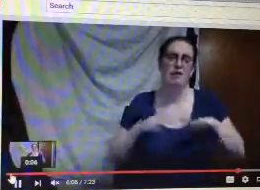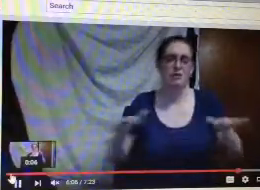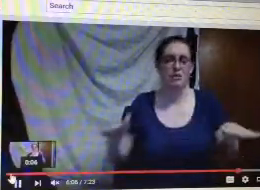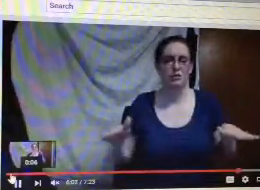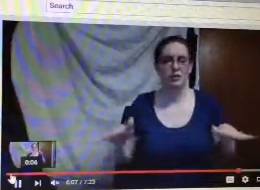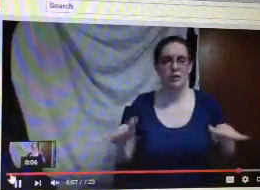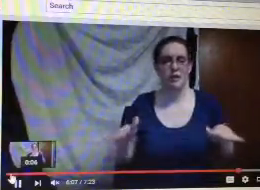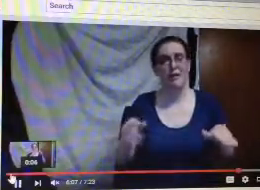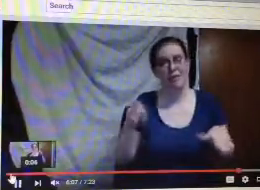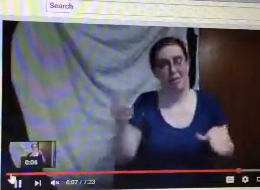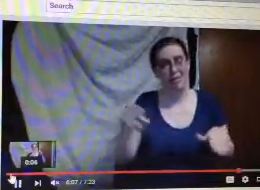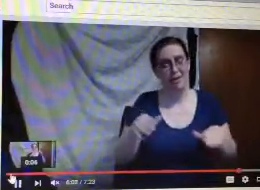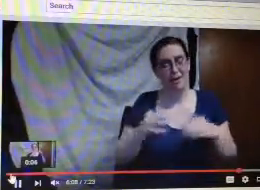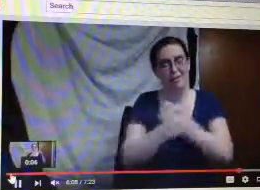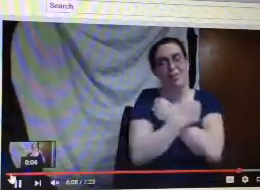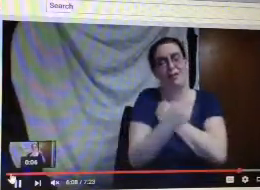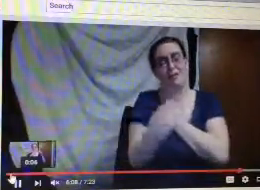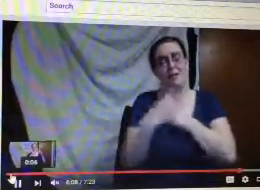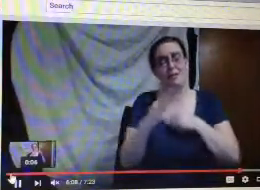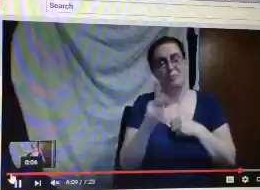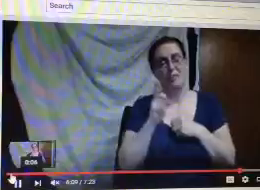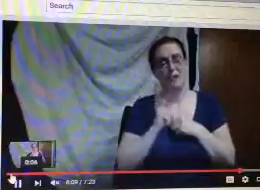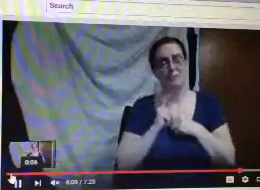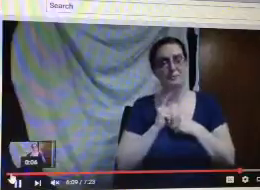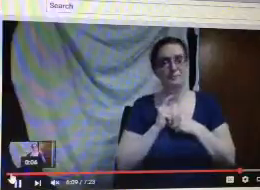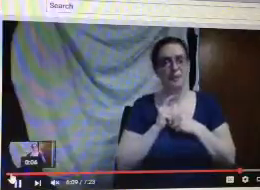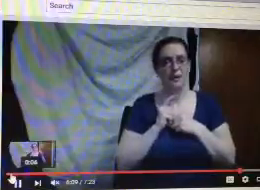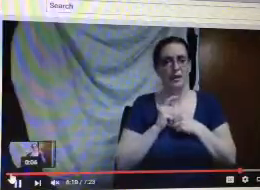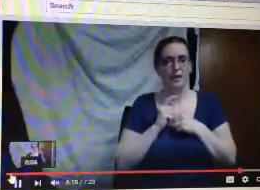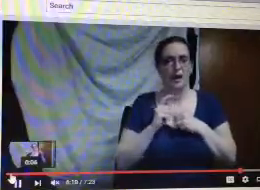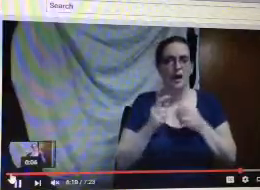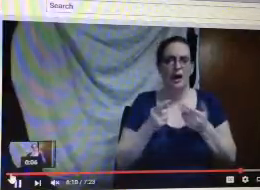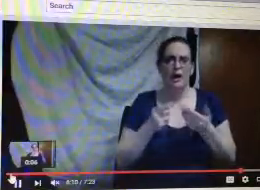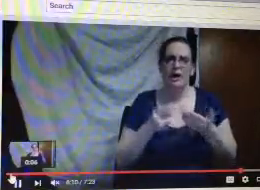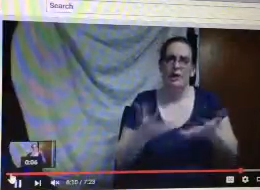And that really loved me, and that they loved me back.